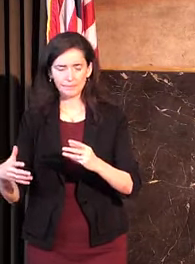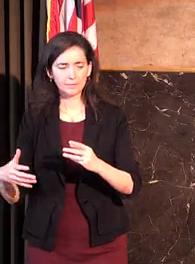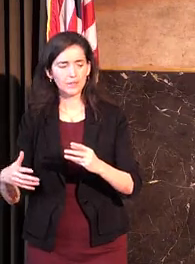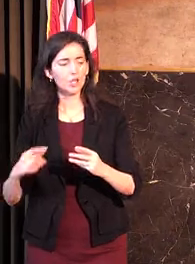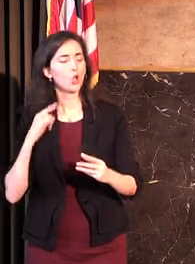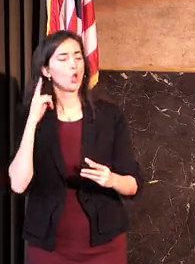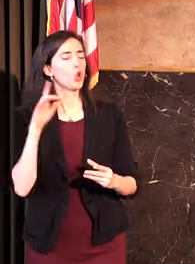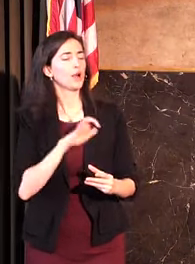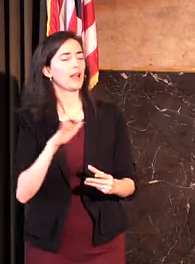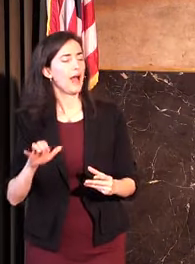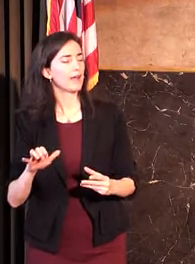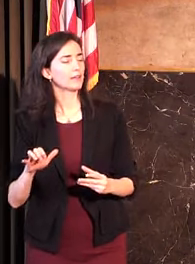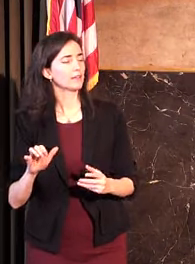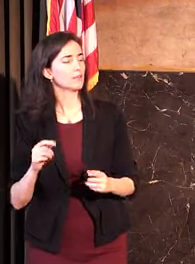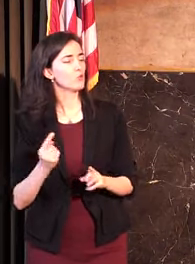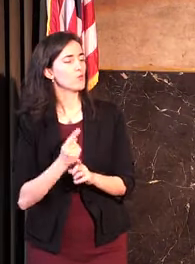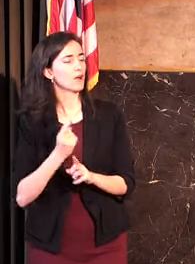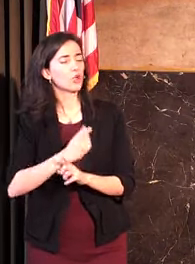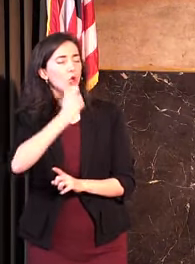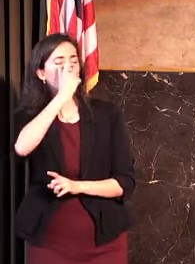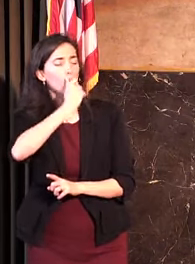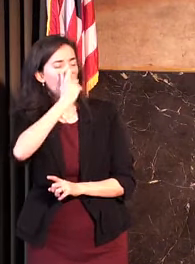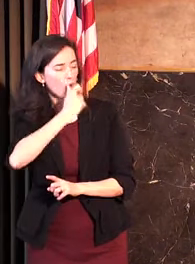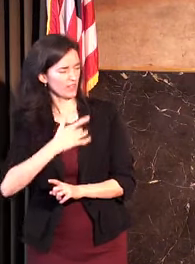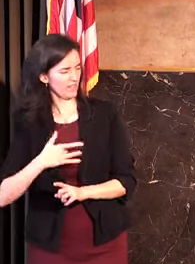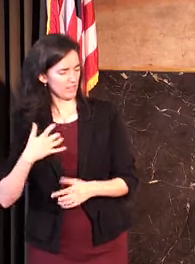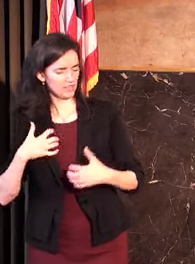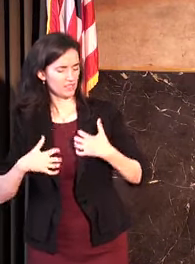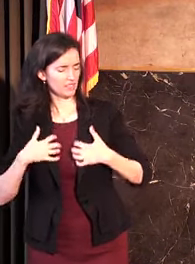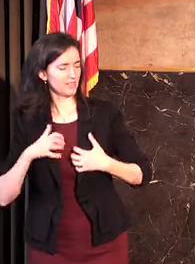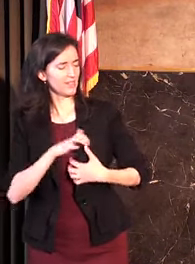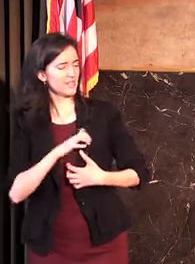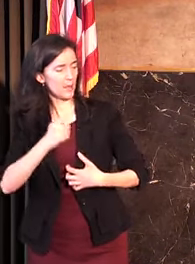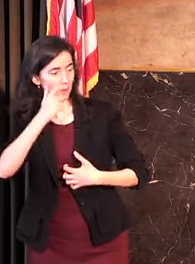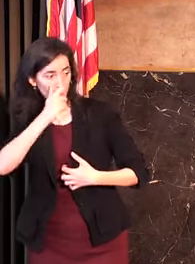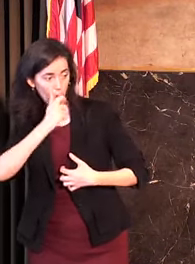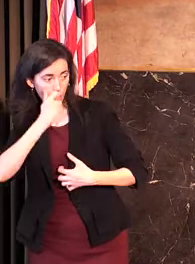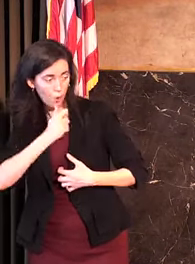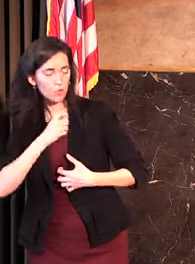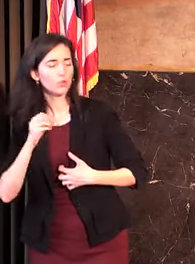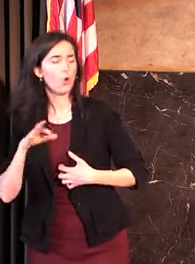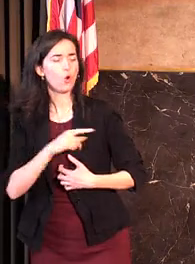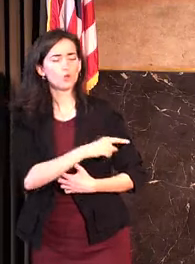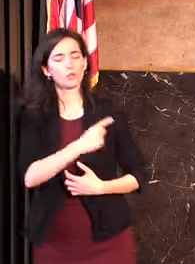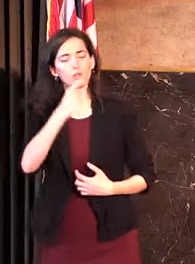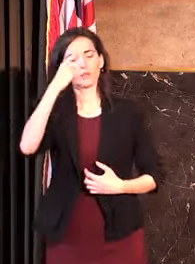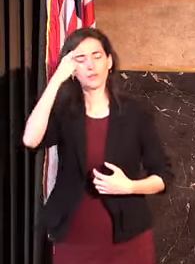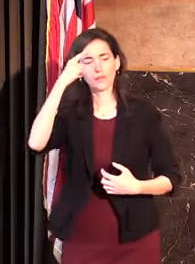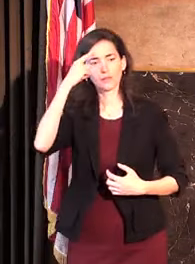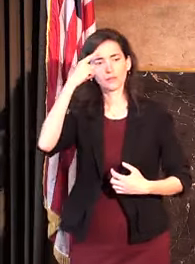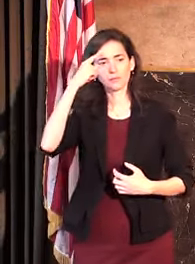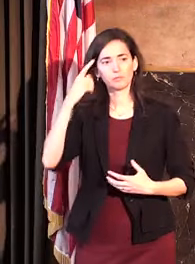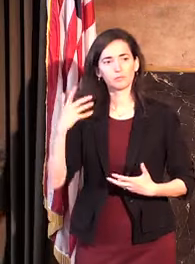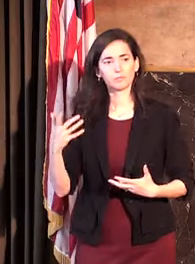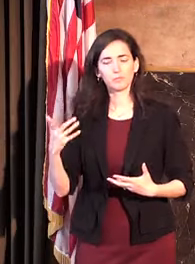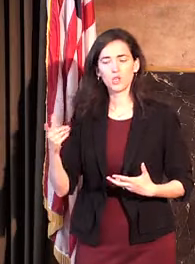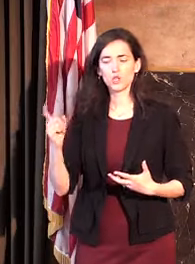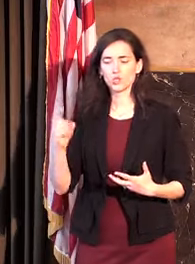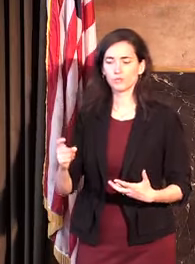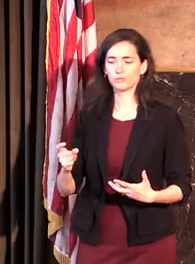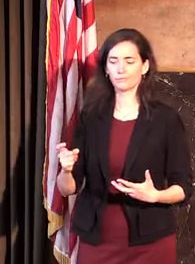cold type symptoms, or is this something that we expect to pick up in